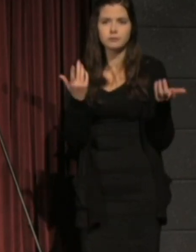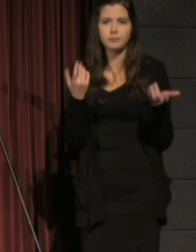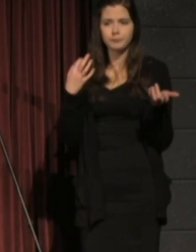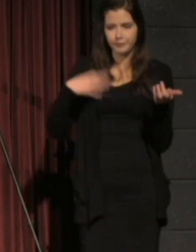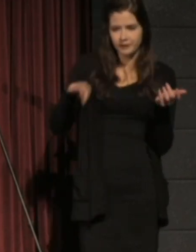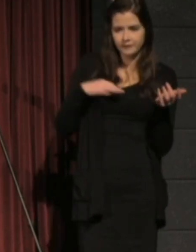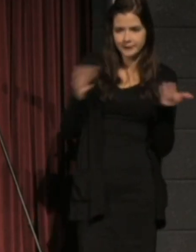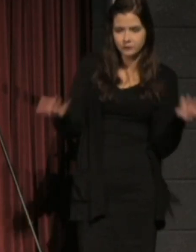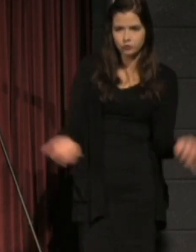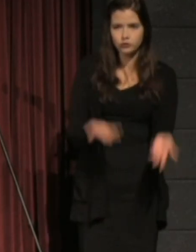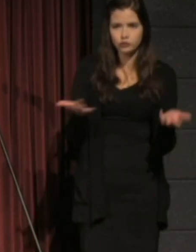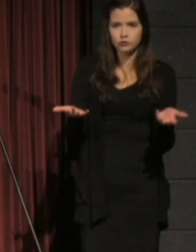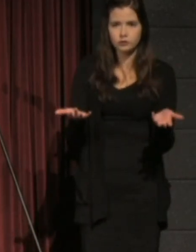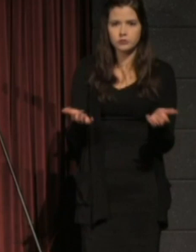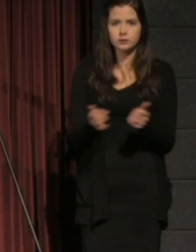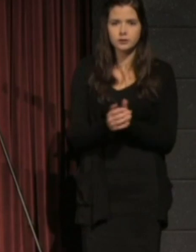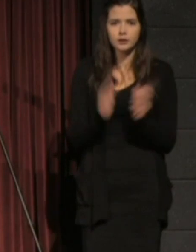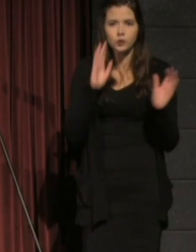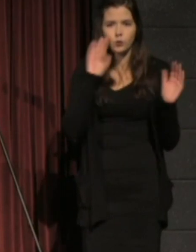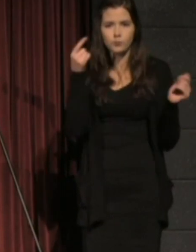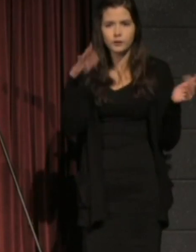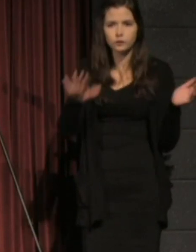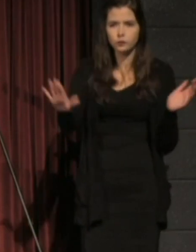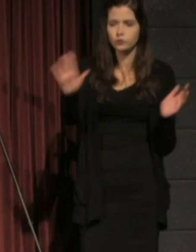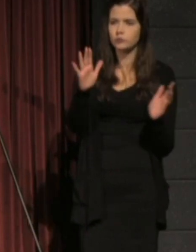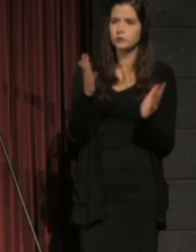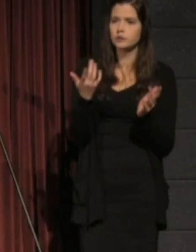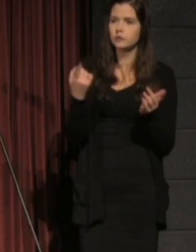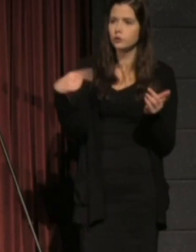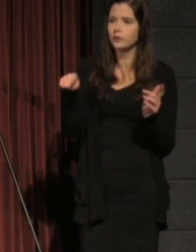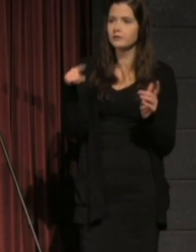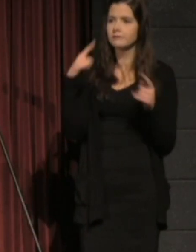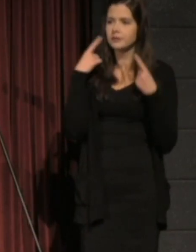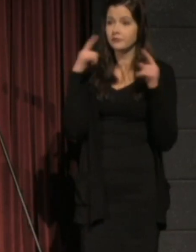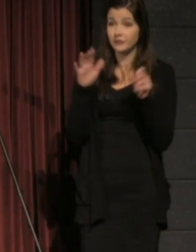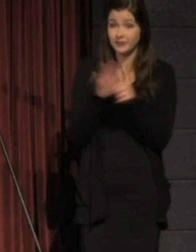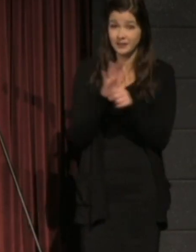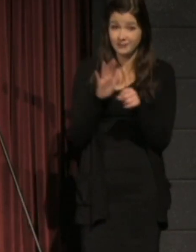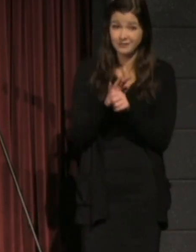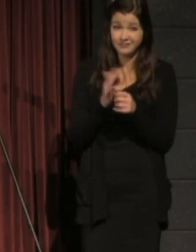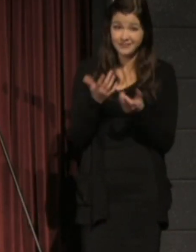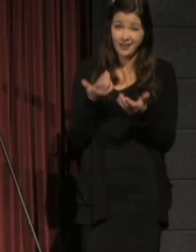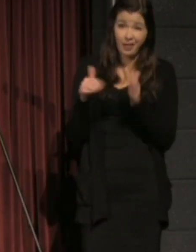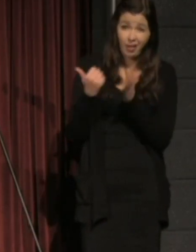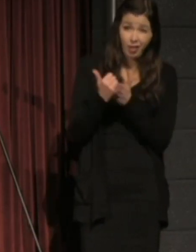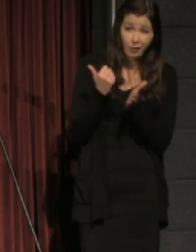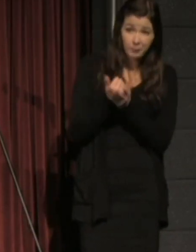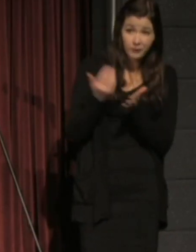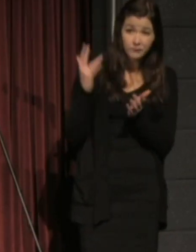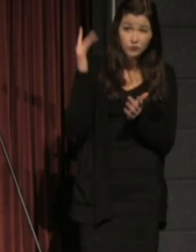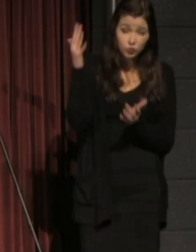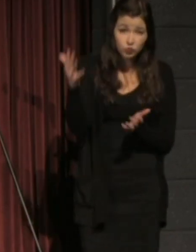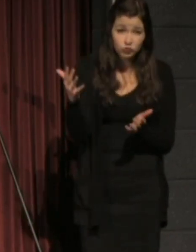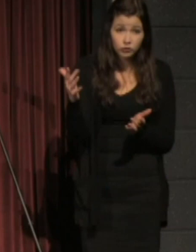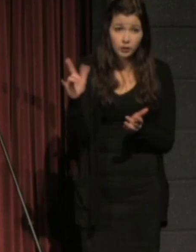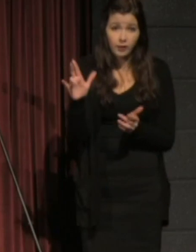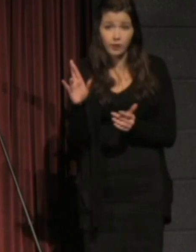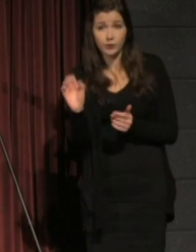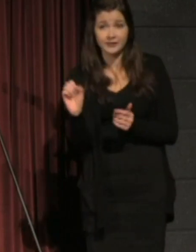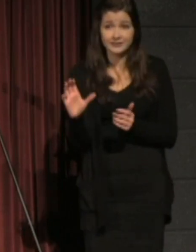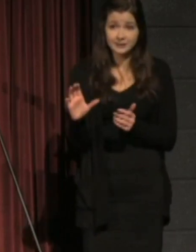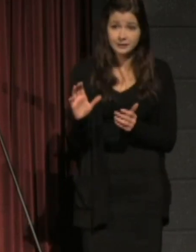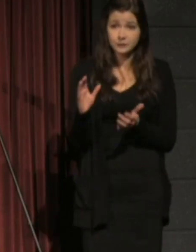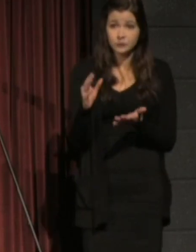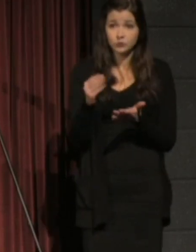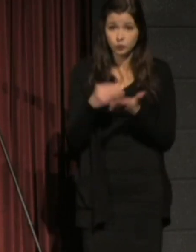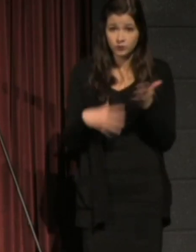this institution, and I hope you're successful enough to remember to pay it forward to future Lake Region State College students through the